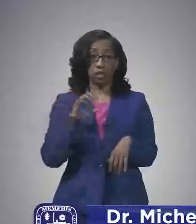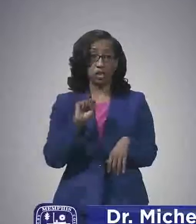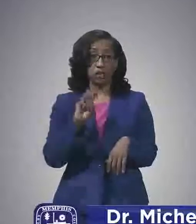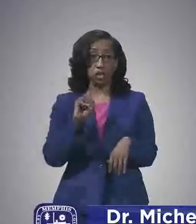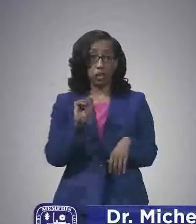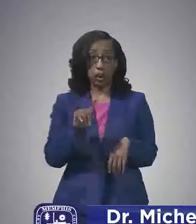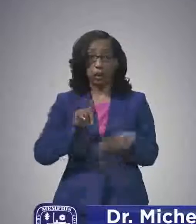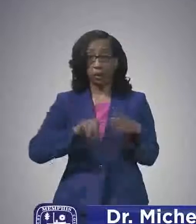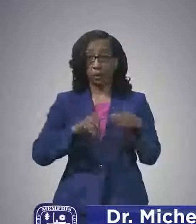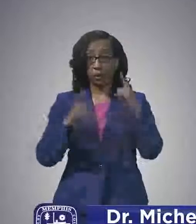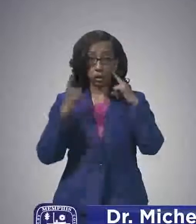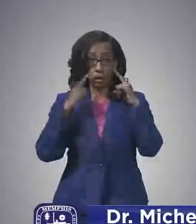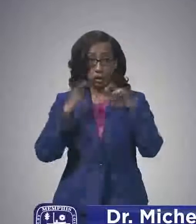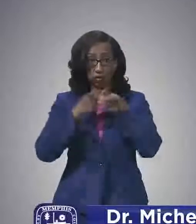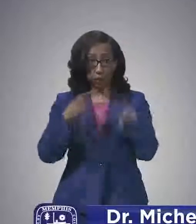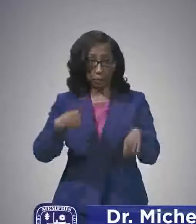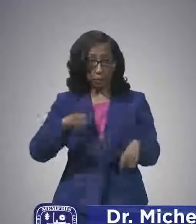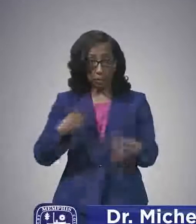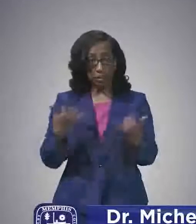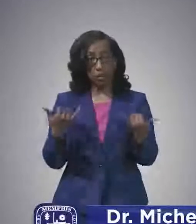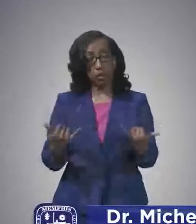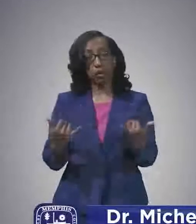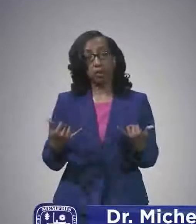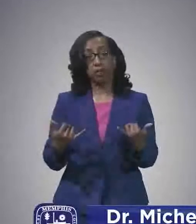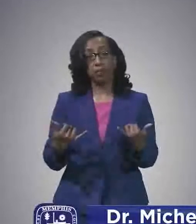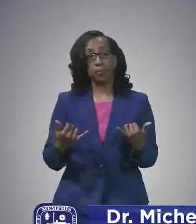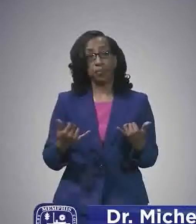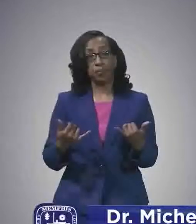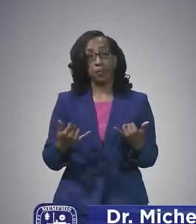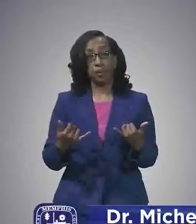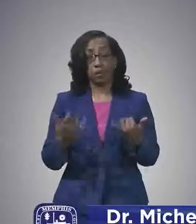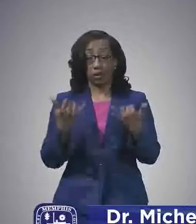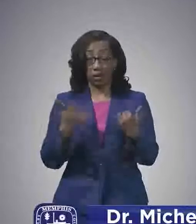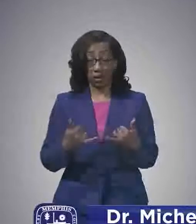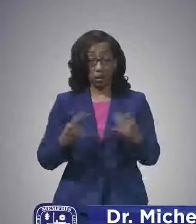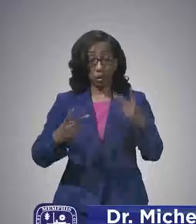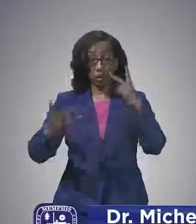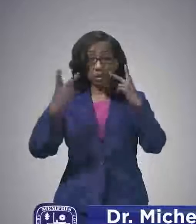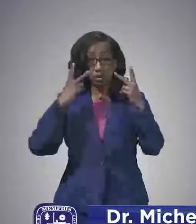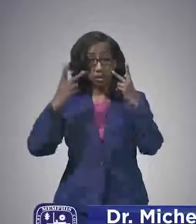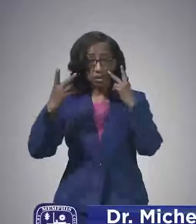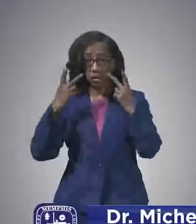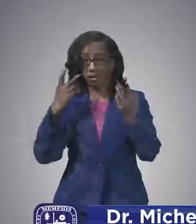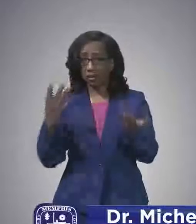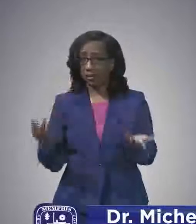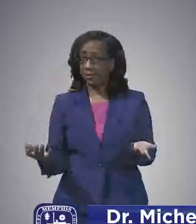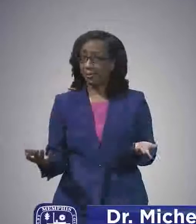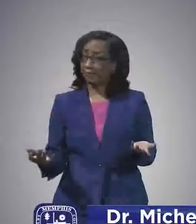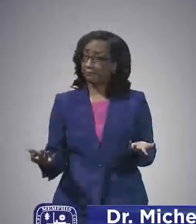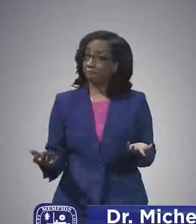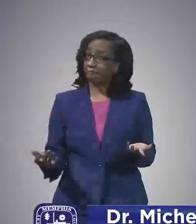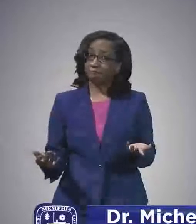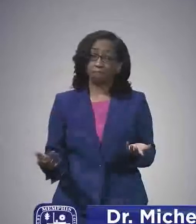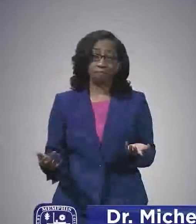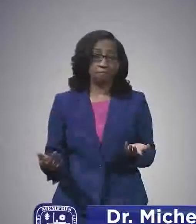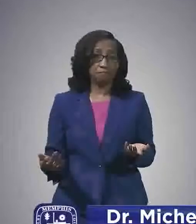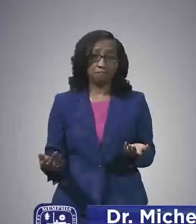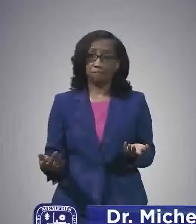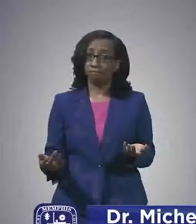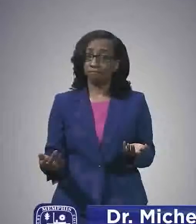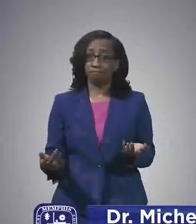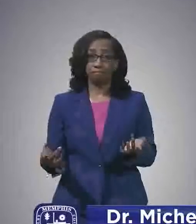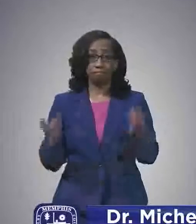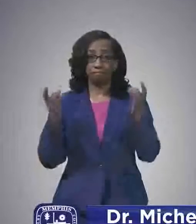from me in the update today is that local trends are telling us that we have